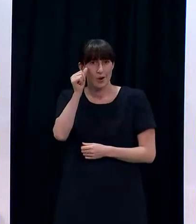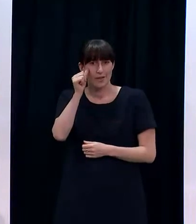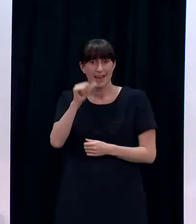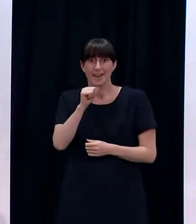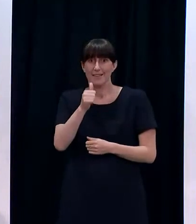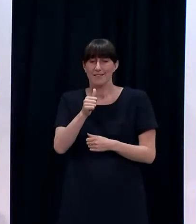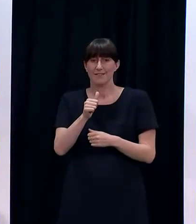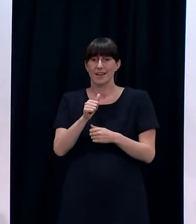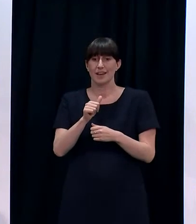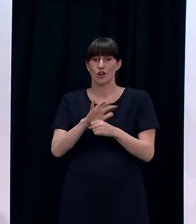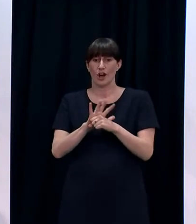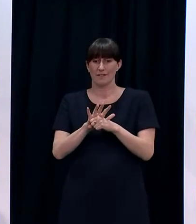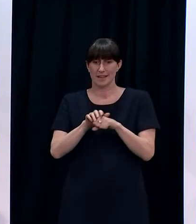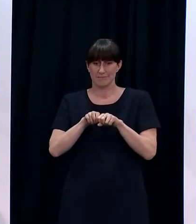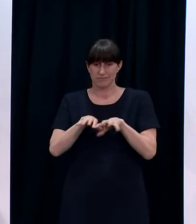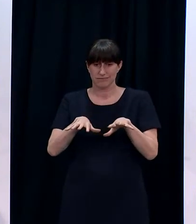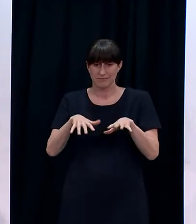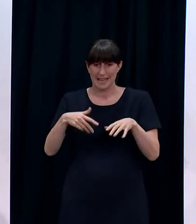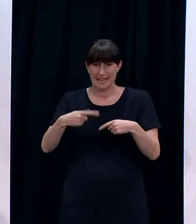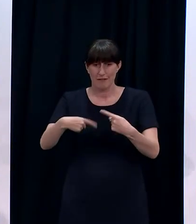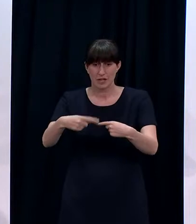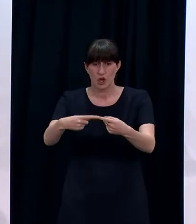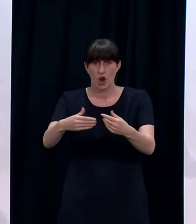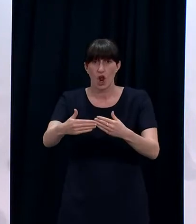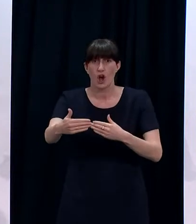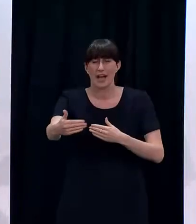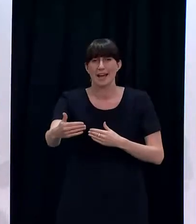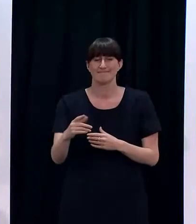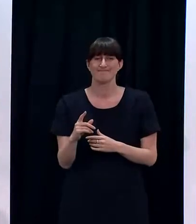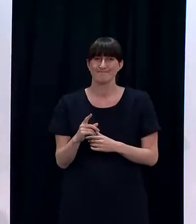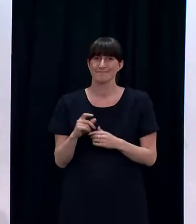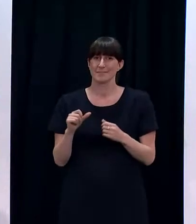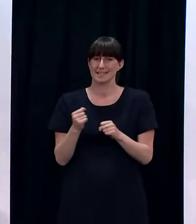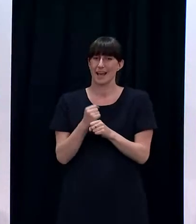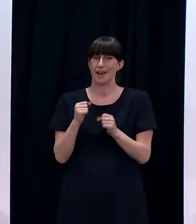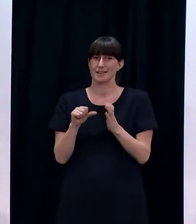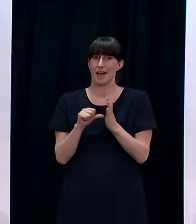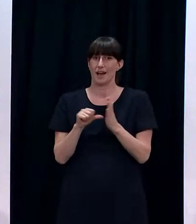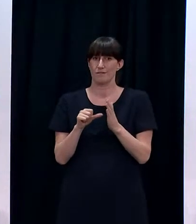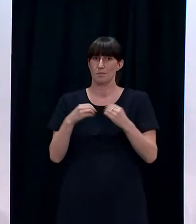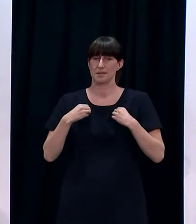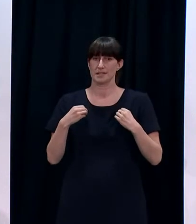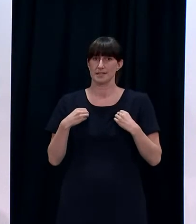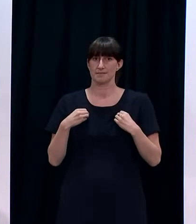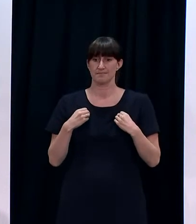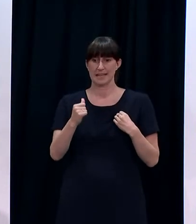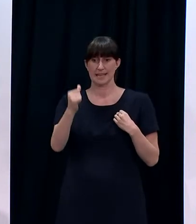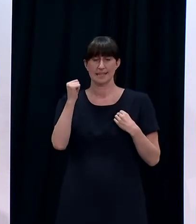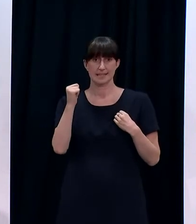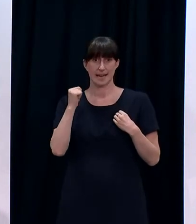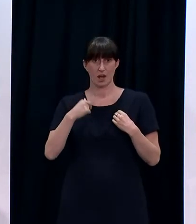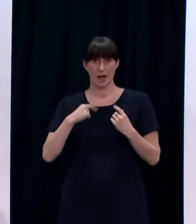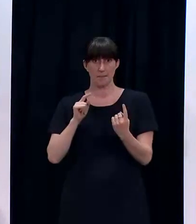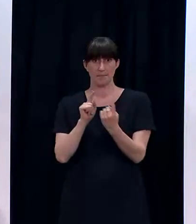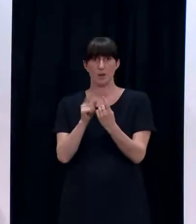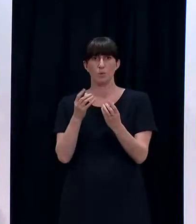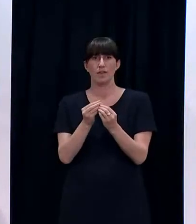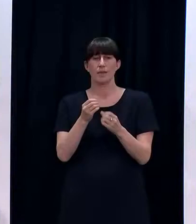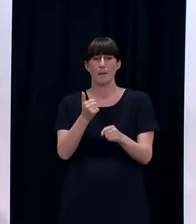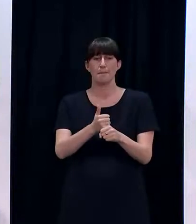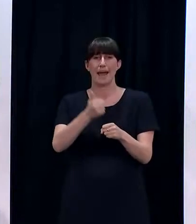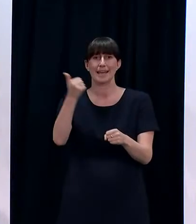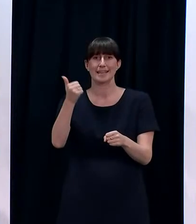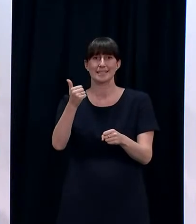comes on those businesses. Also, might be useful to note that I met yesterday with the New Zealand Bankers Association executive and we